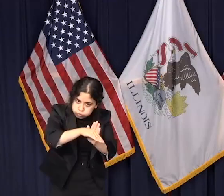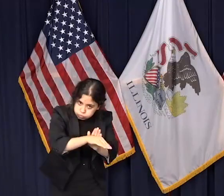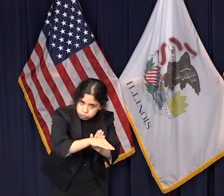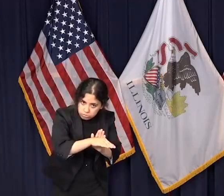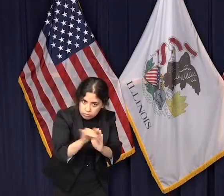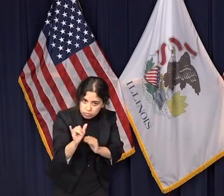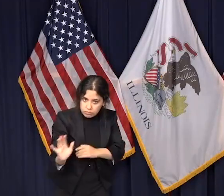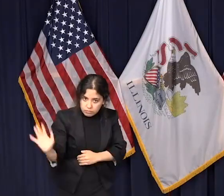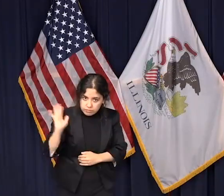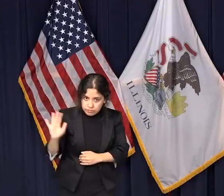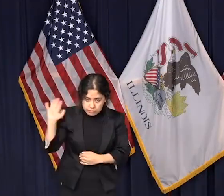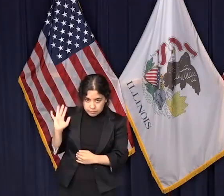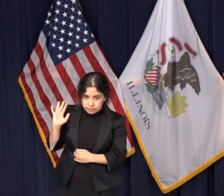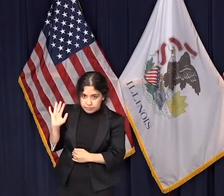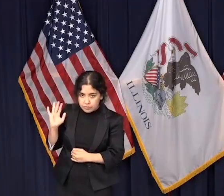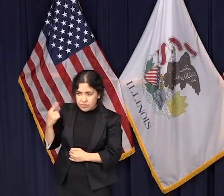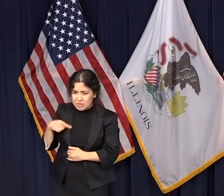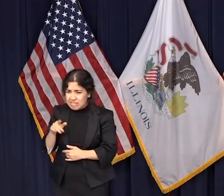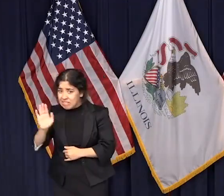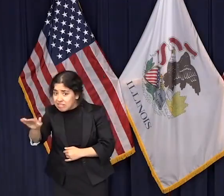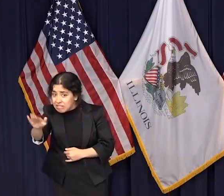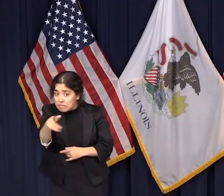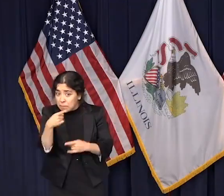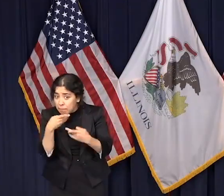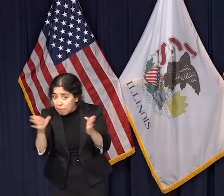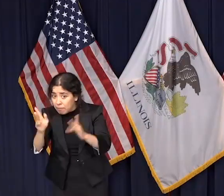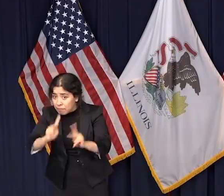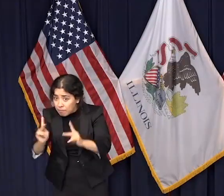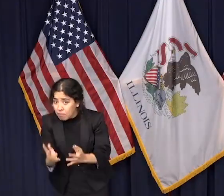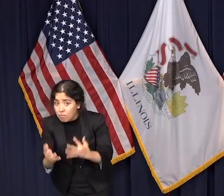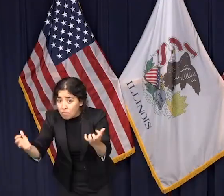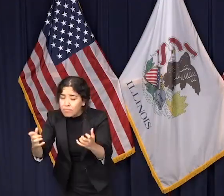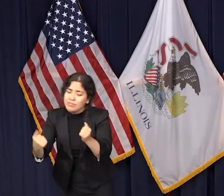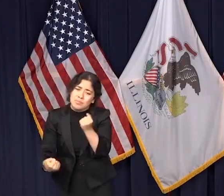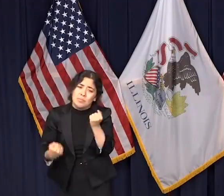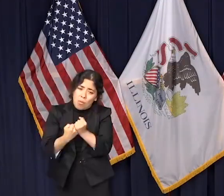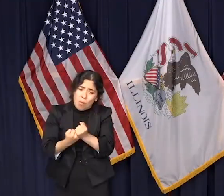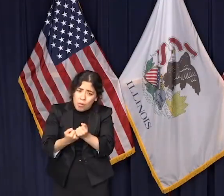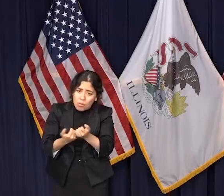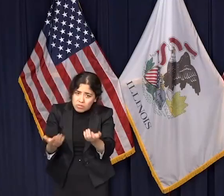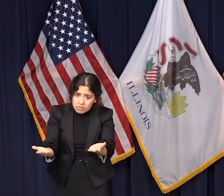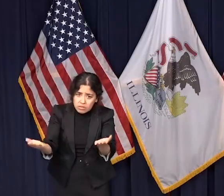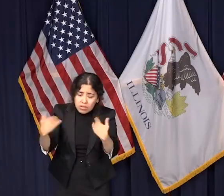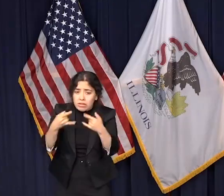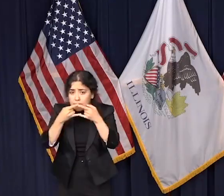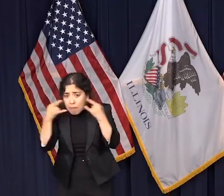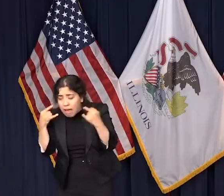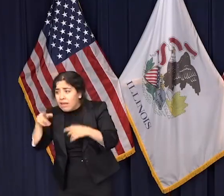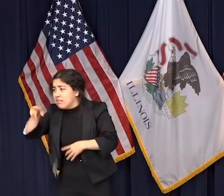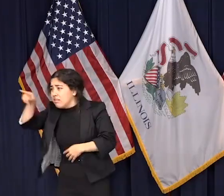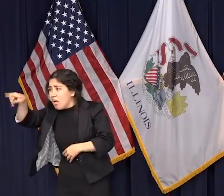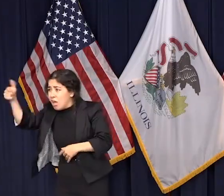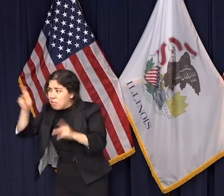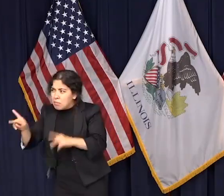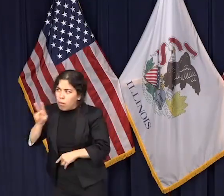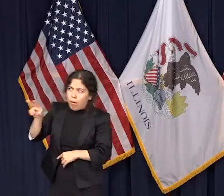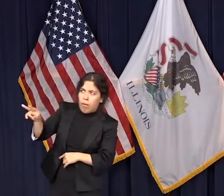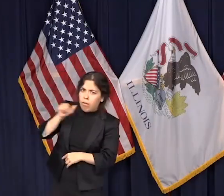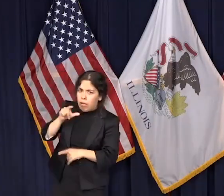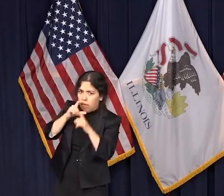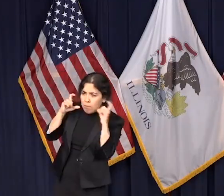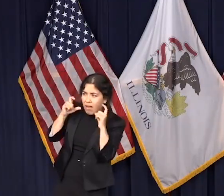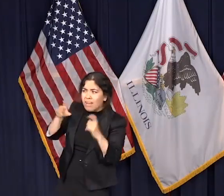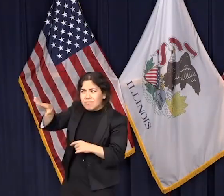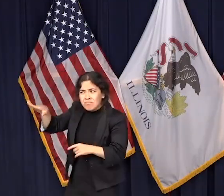we're entreating, we're asking for the public to continue supporting us with that, encourage people who aren't doing it, why they should. We